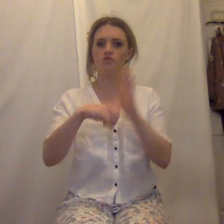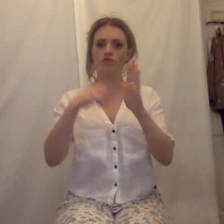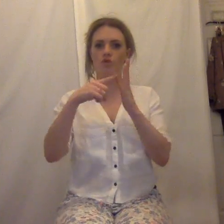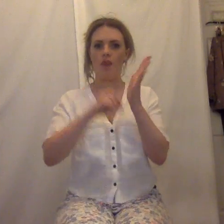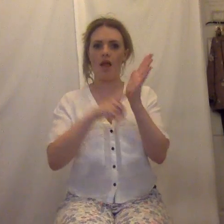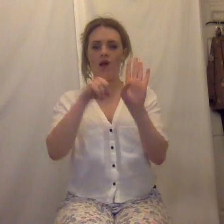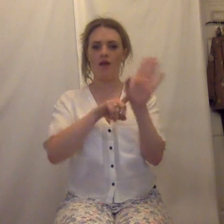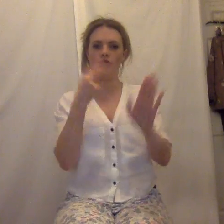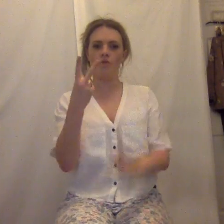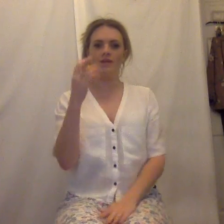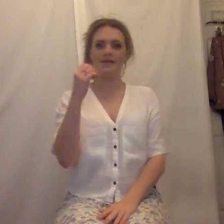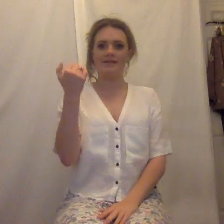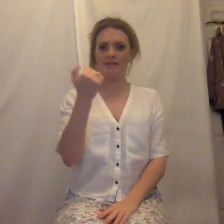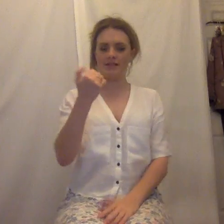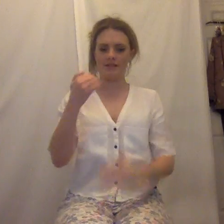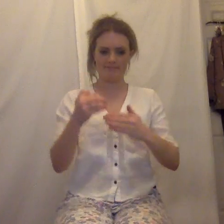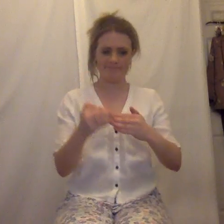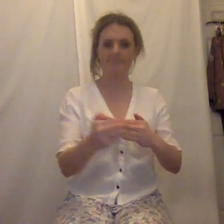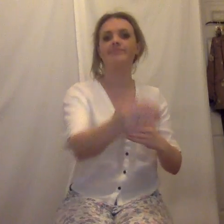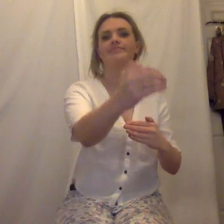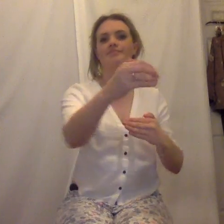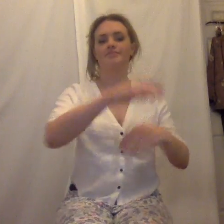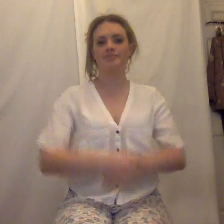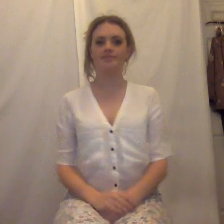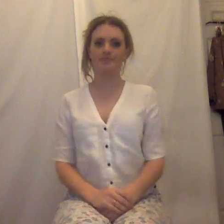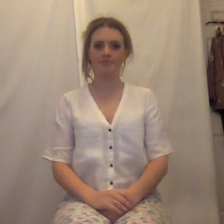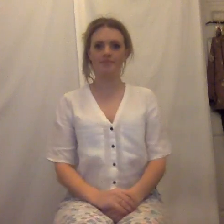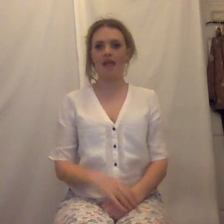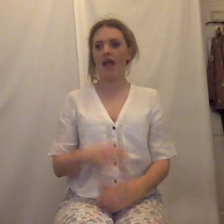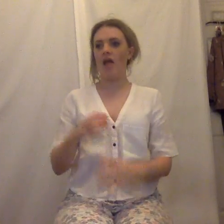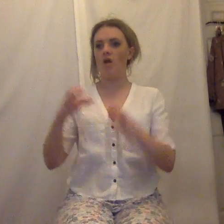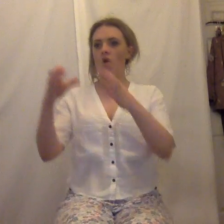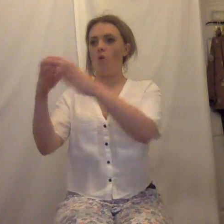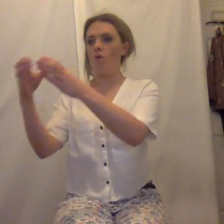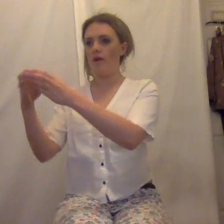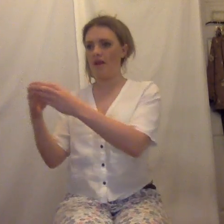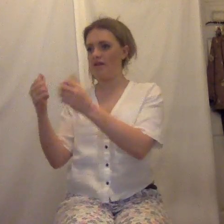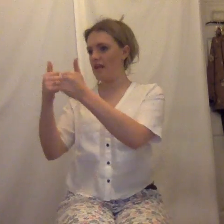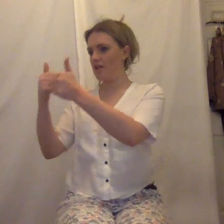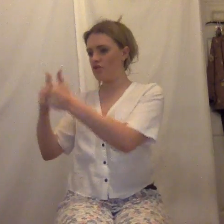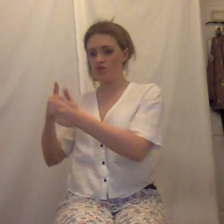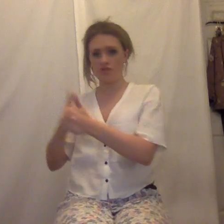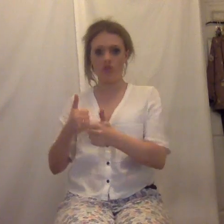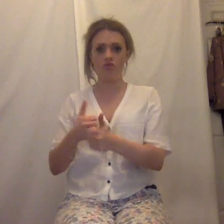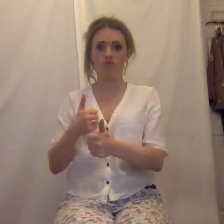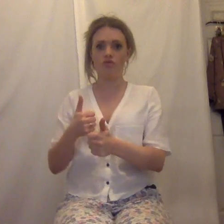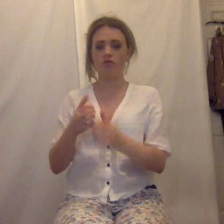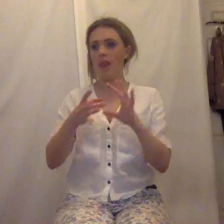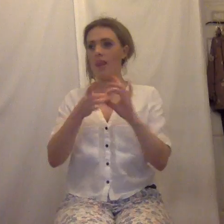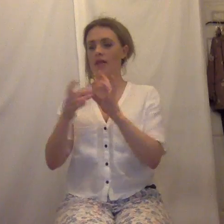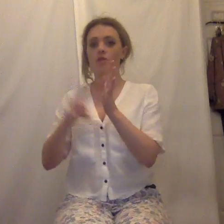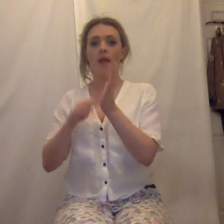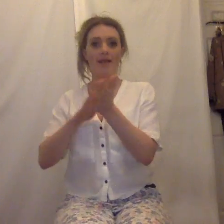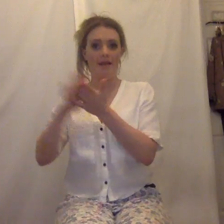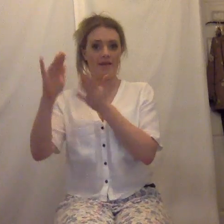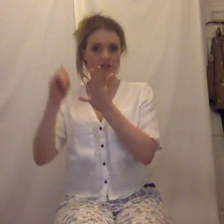onwards. Organisations that commission NHS care and or adult social care, for example, clinical commissioning